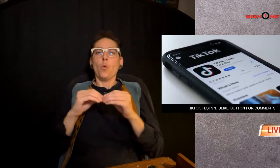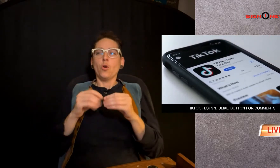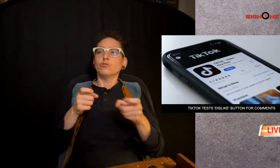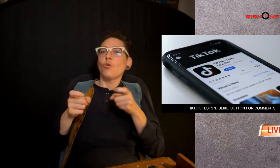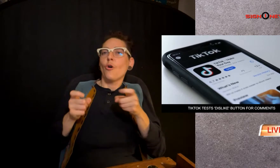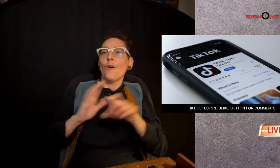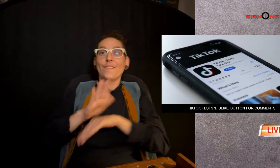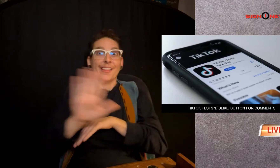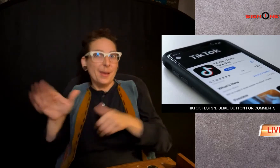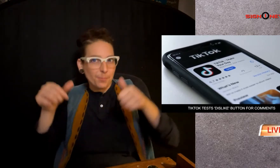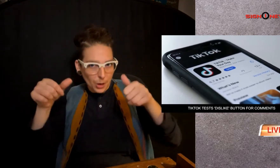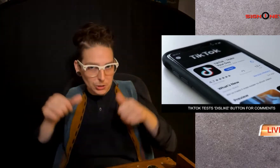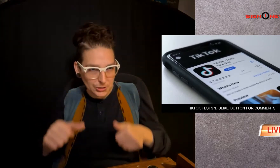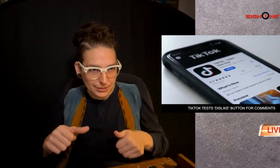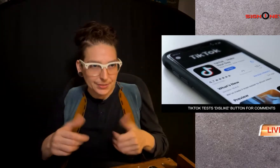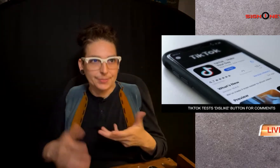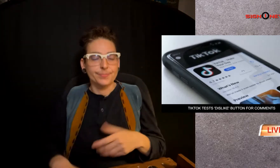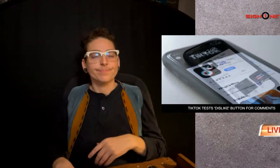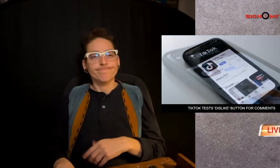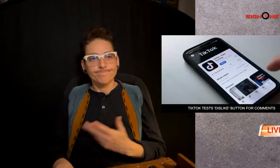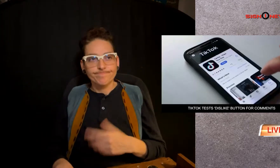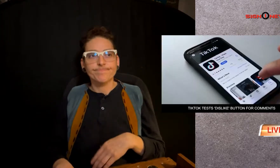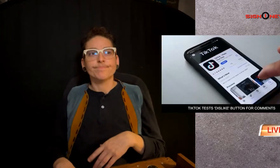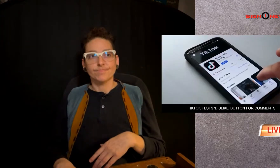feel more in control over their posts.